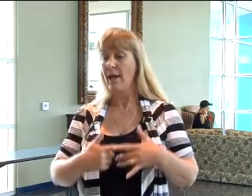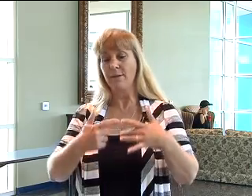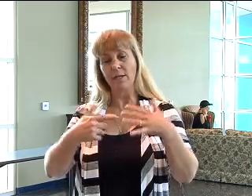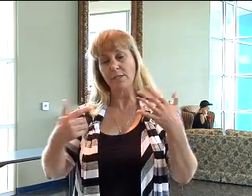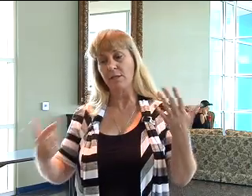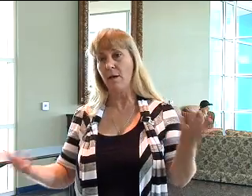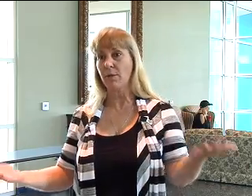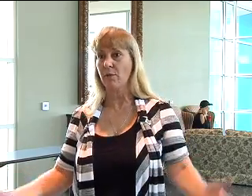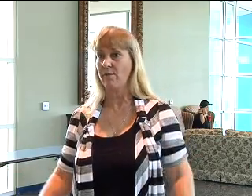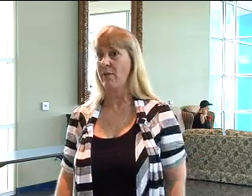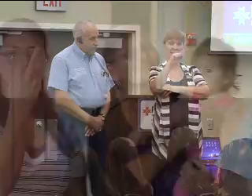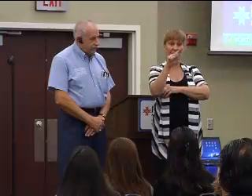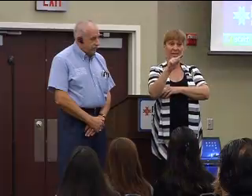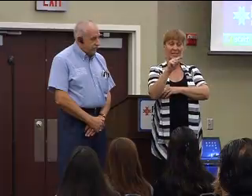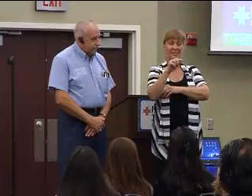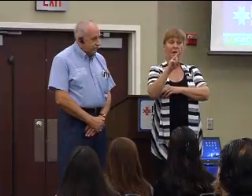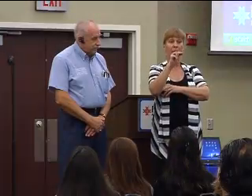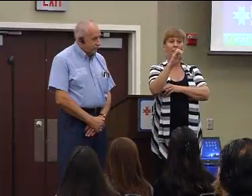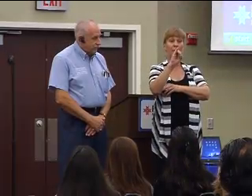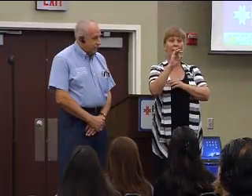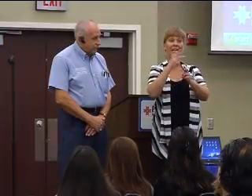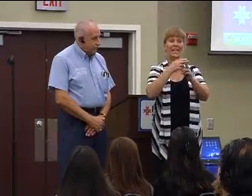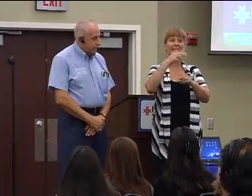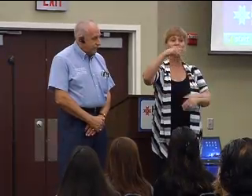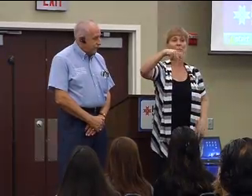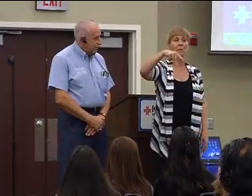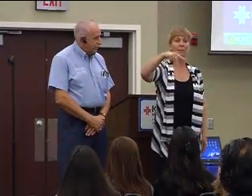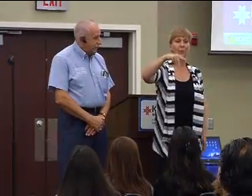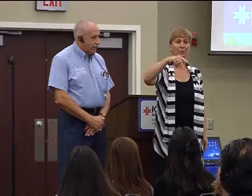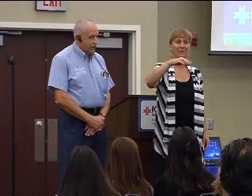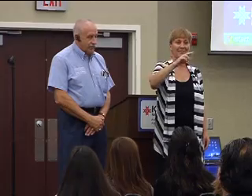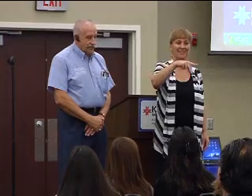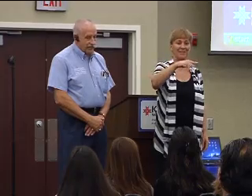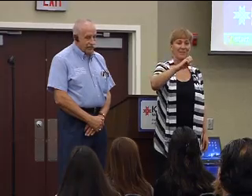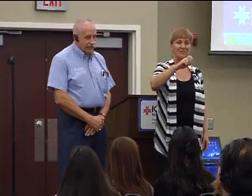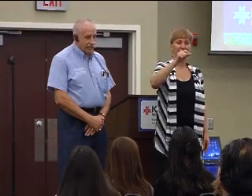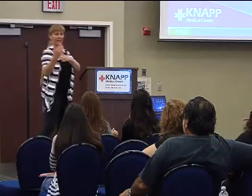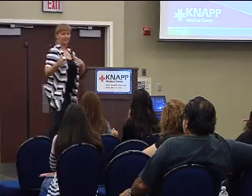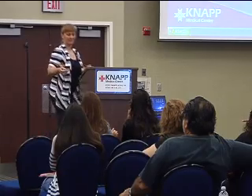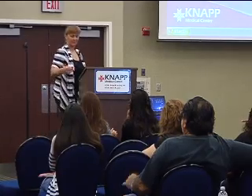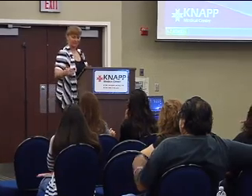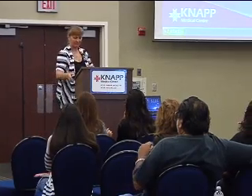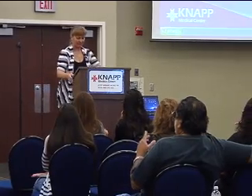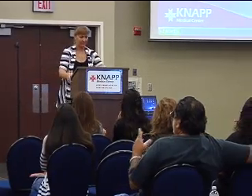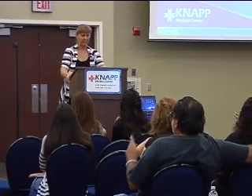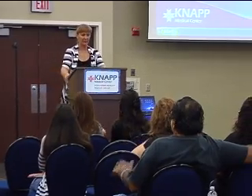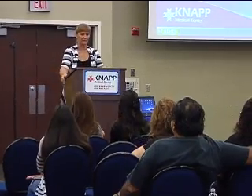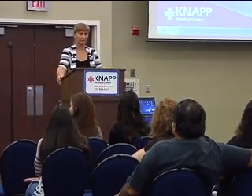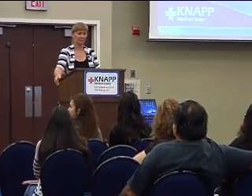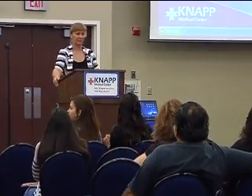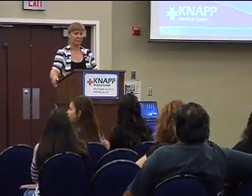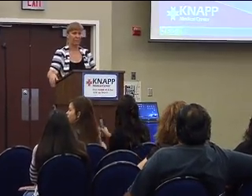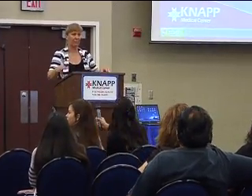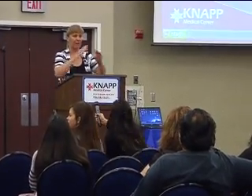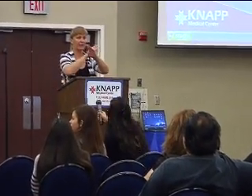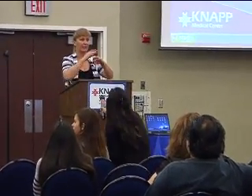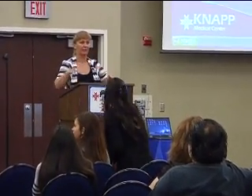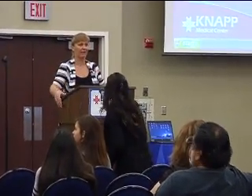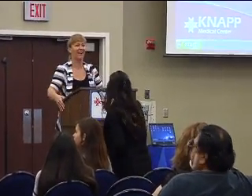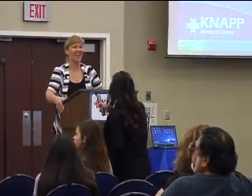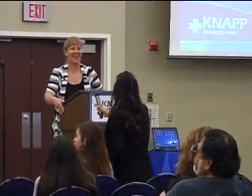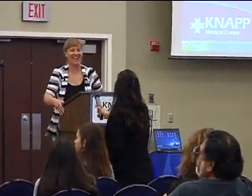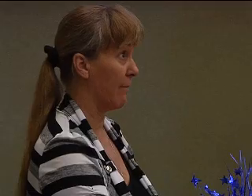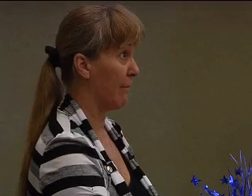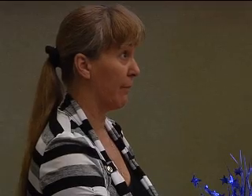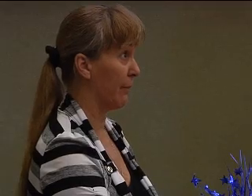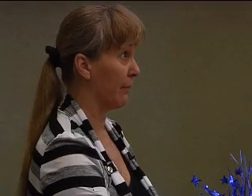and then it's a domino effect. Diana Peppermendez is a well-known interpreter among the deaf community in the Valley. She says